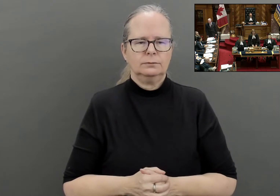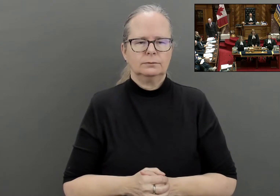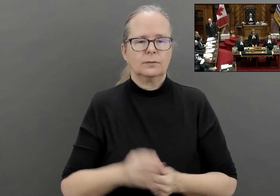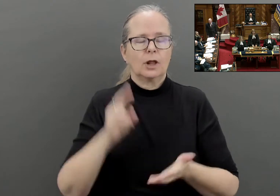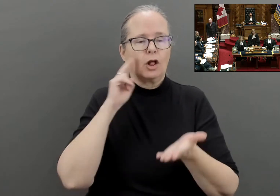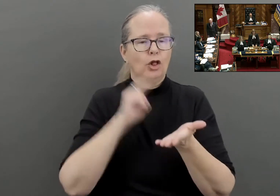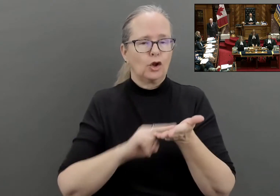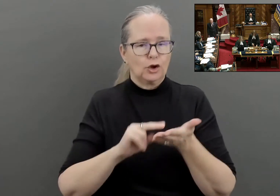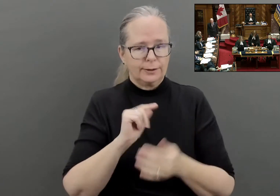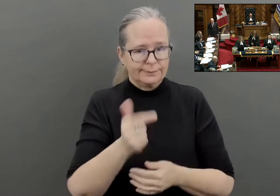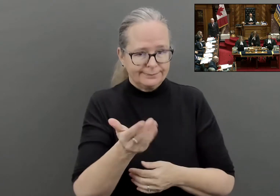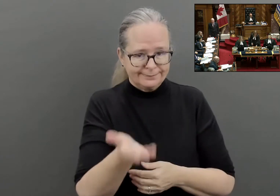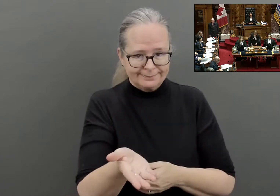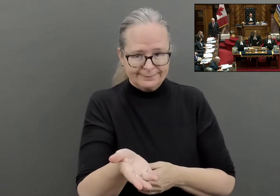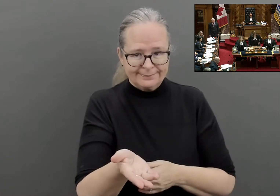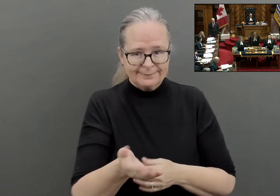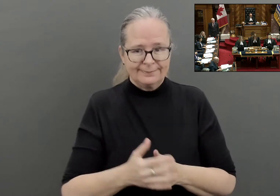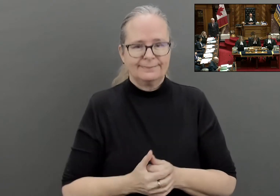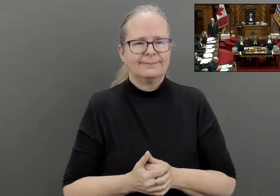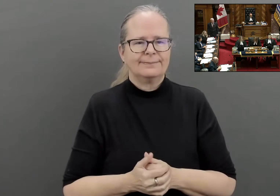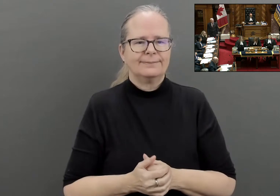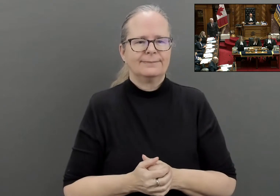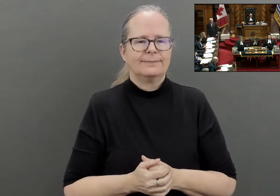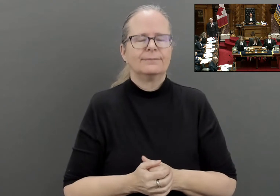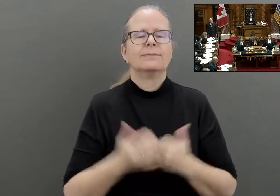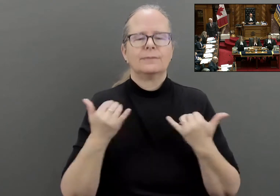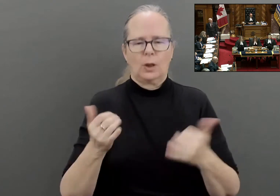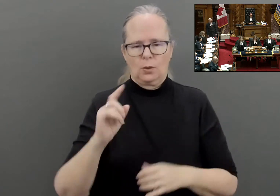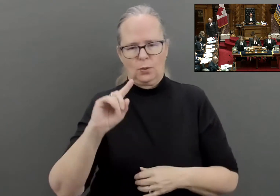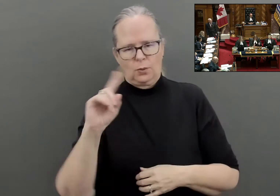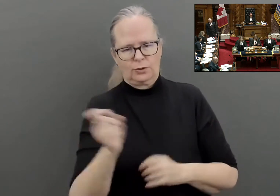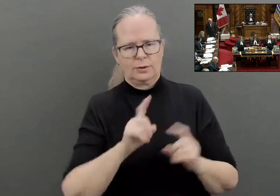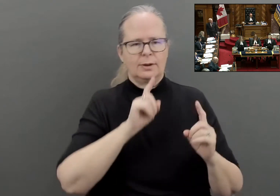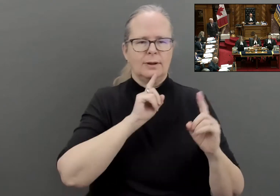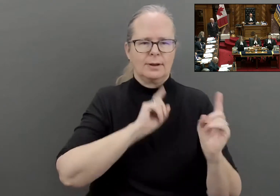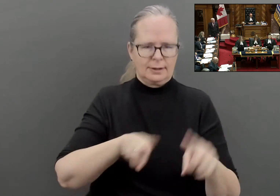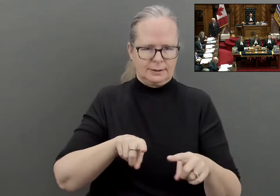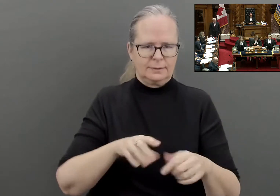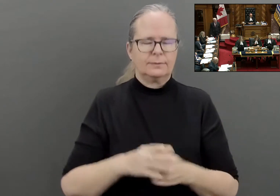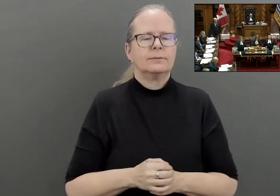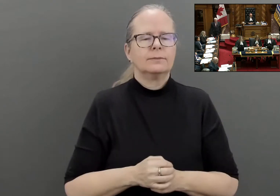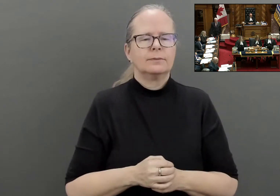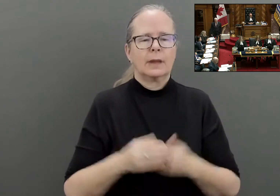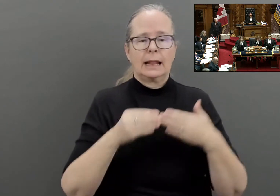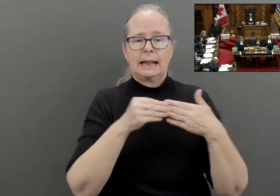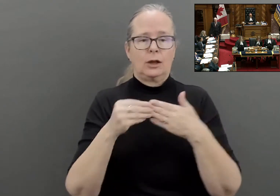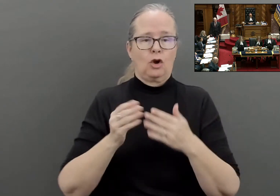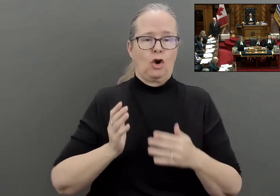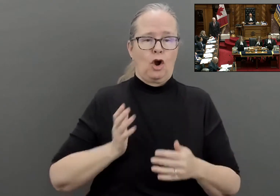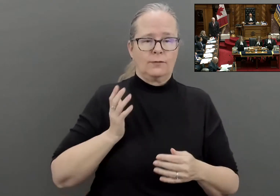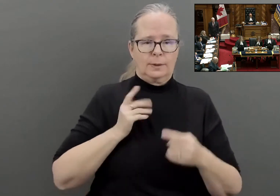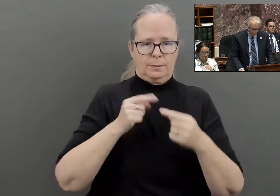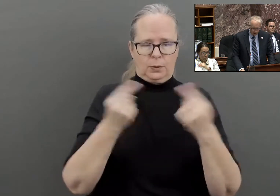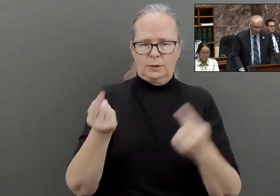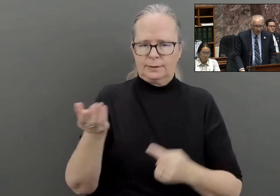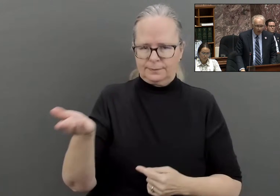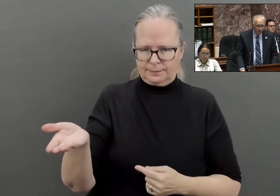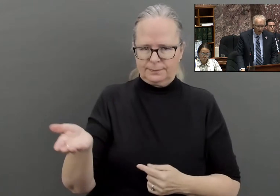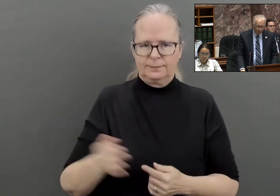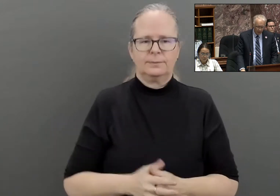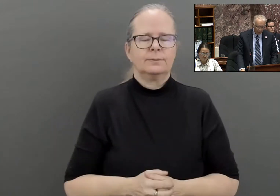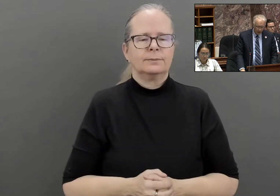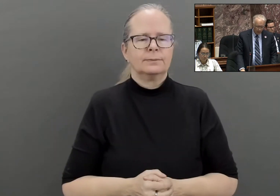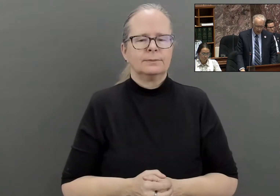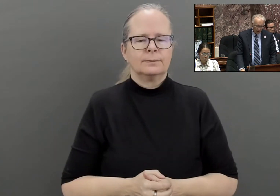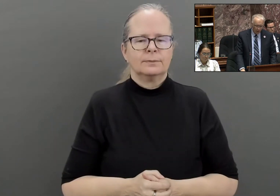Oral questions by members. Leader of the Official Opposition. Thank you, Mr. Speaker. BC's forest sector is in